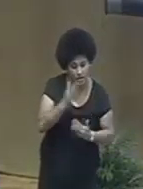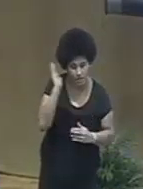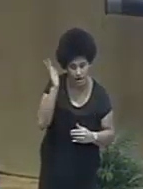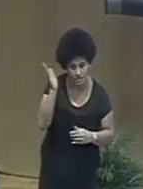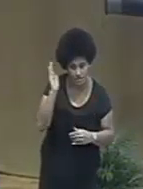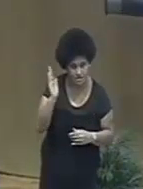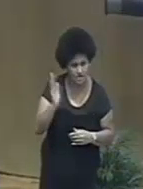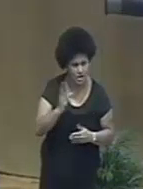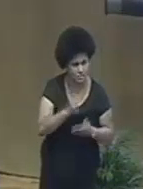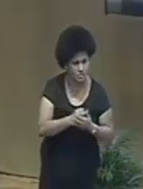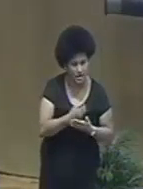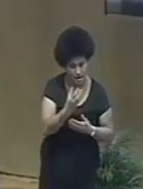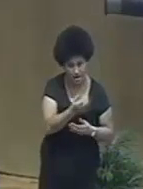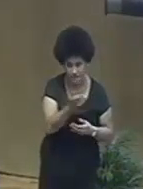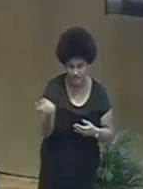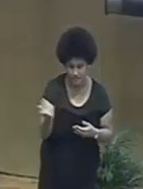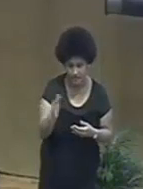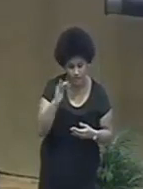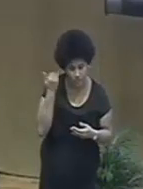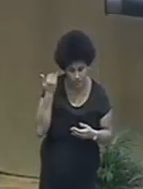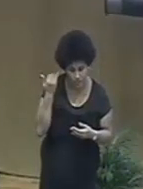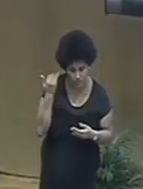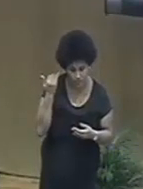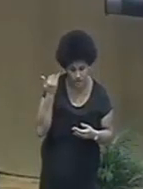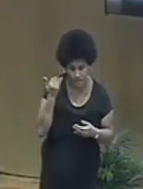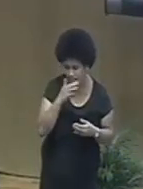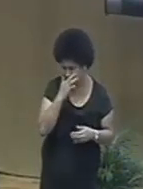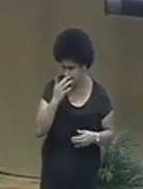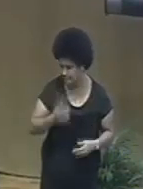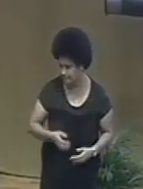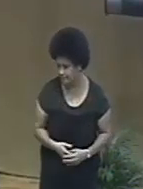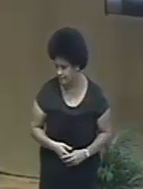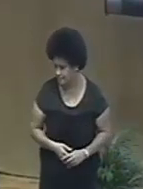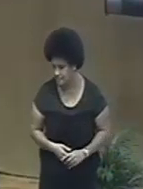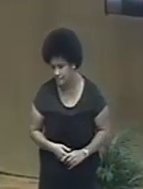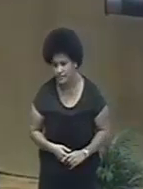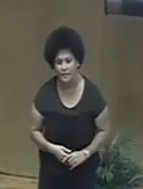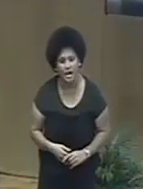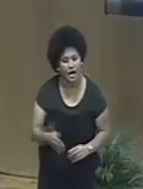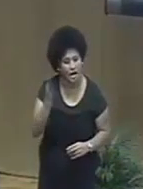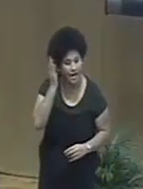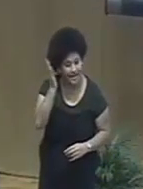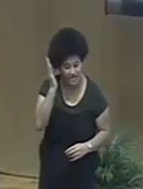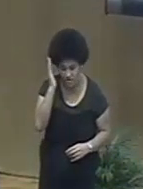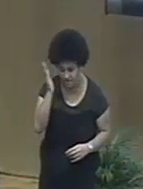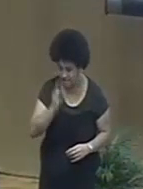room, we already have lecturers that have gone and have welcomed these spaces for learning.